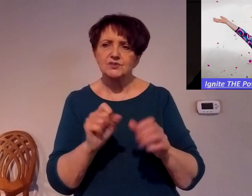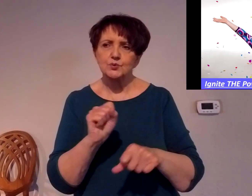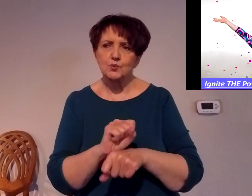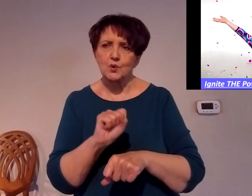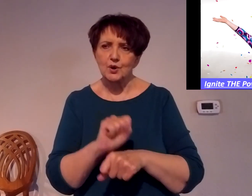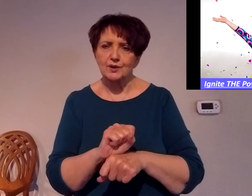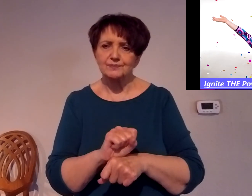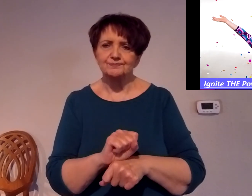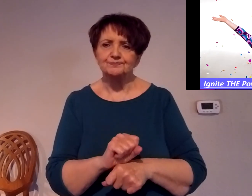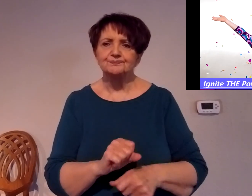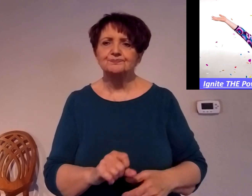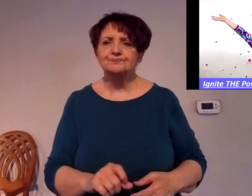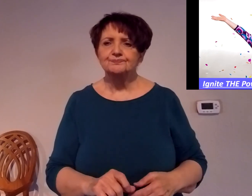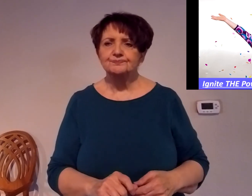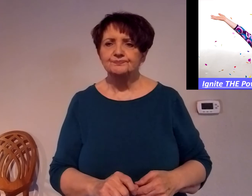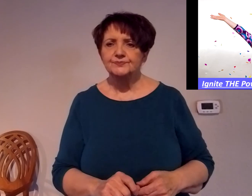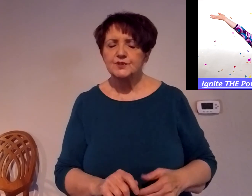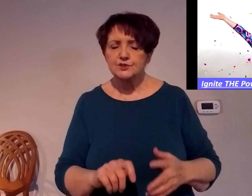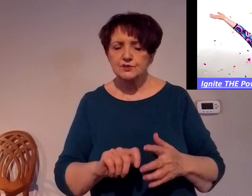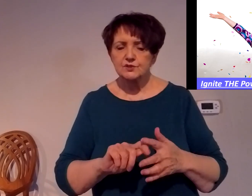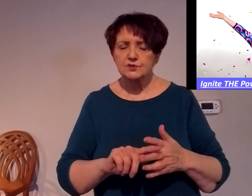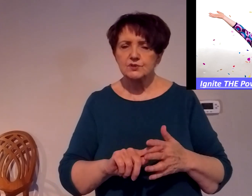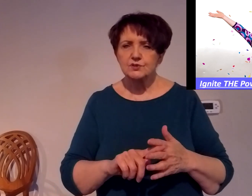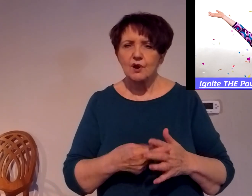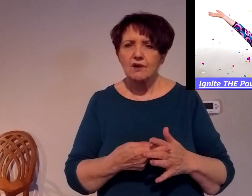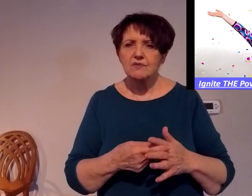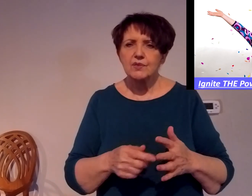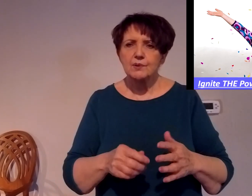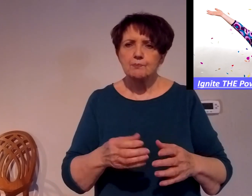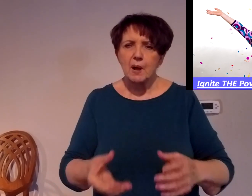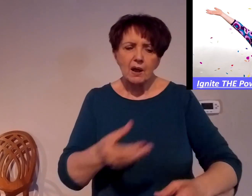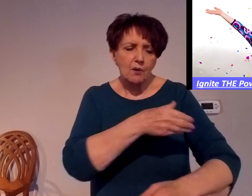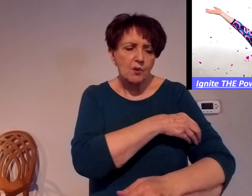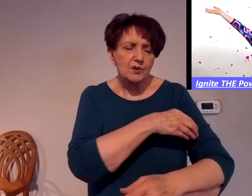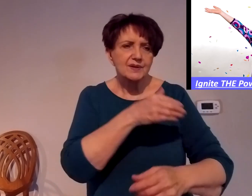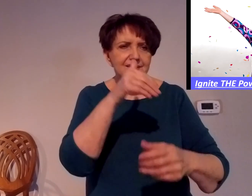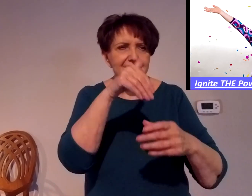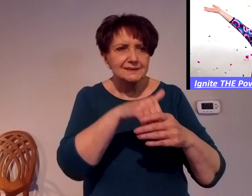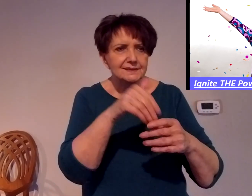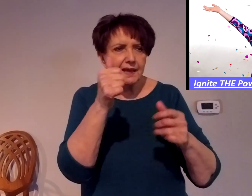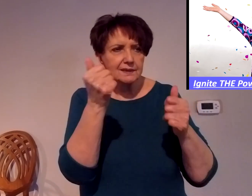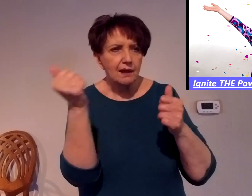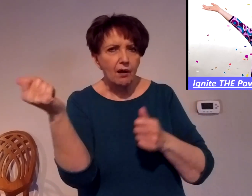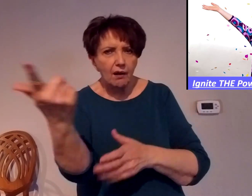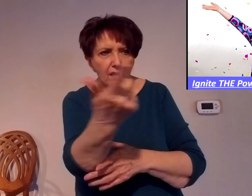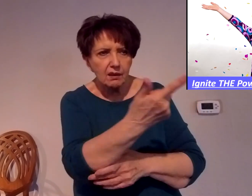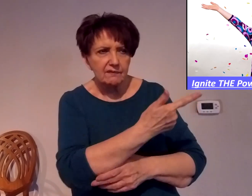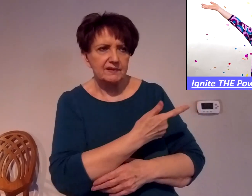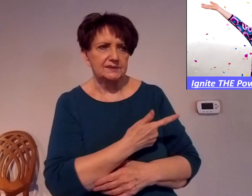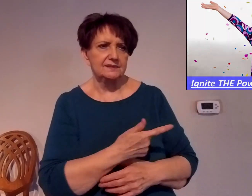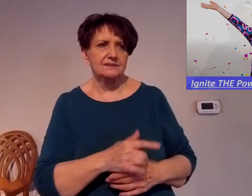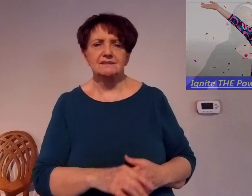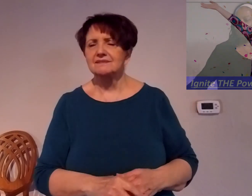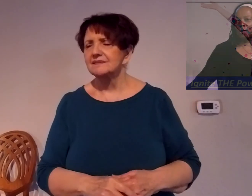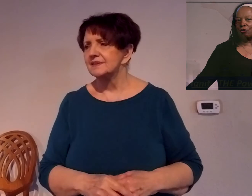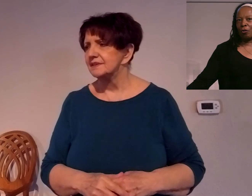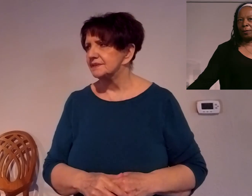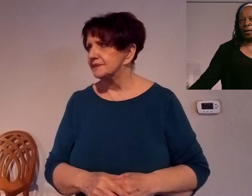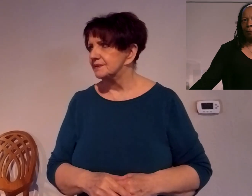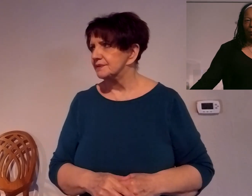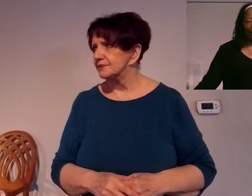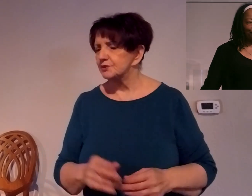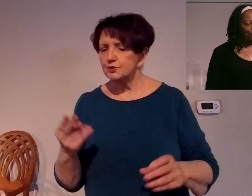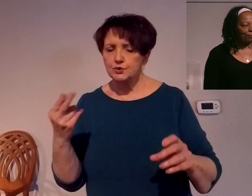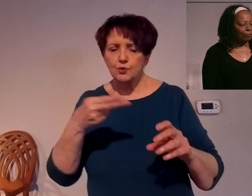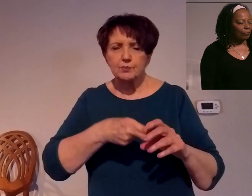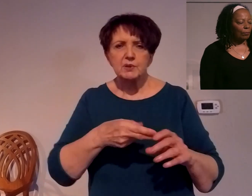to ignite the power that is within each one of us. Please